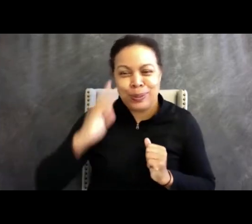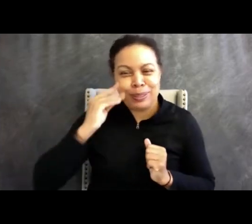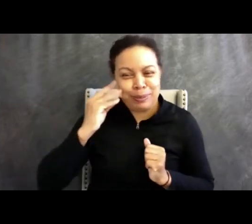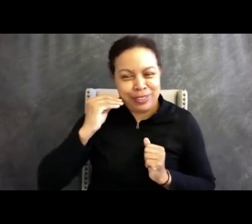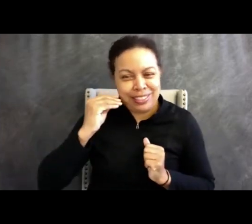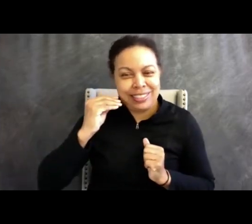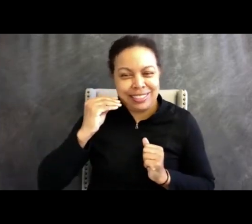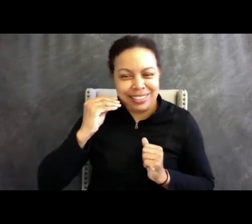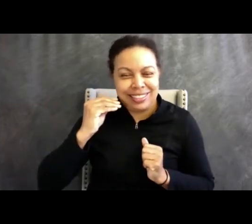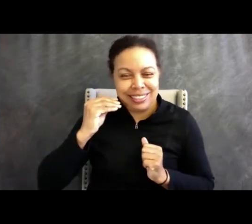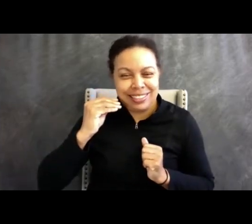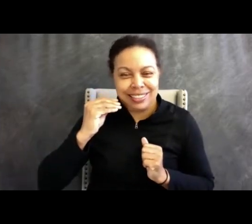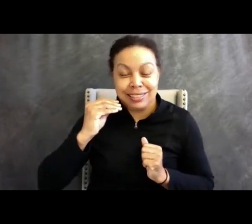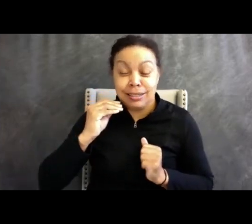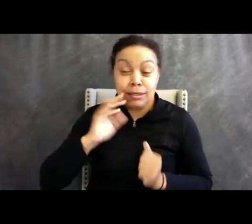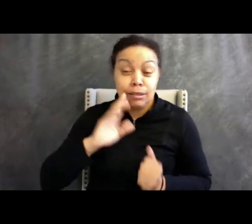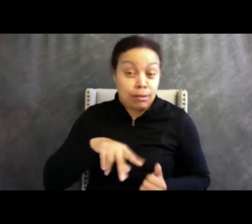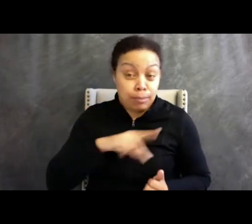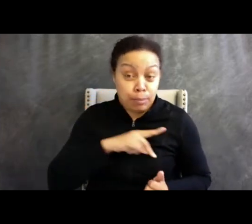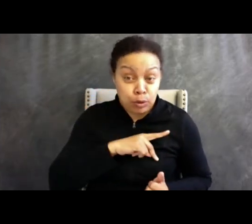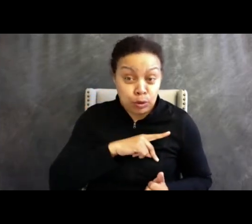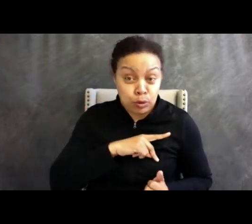both personally felt